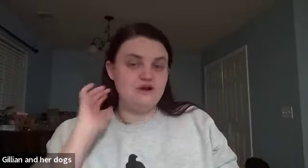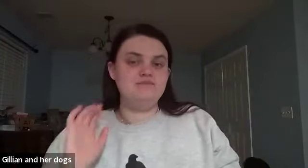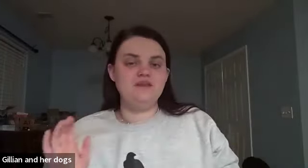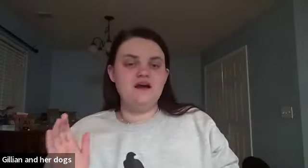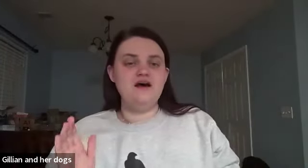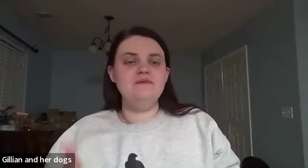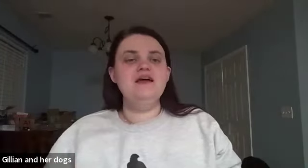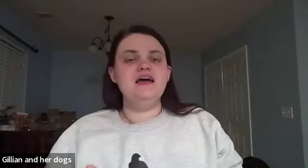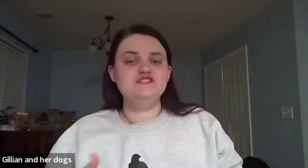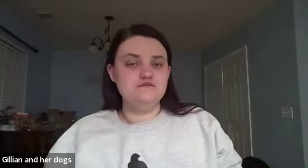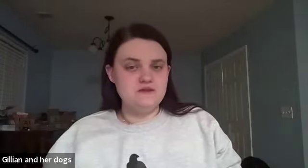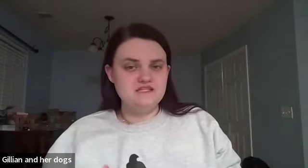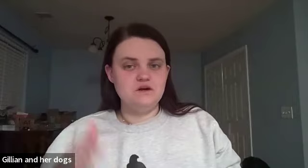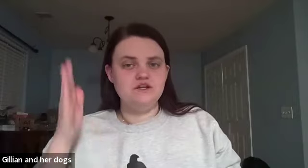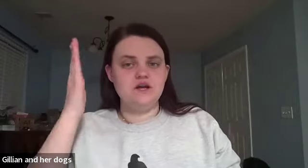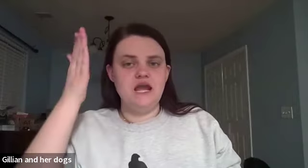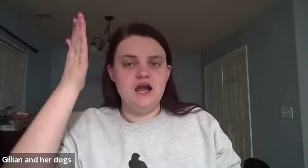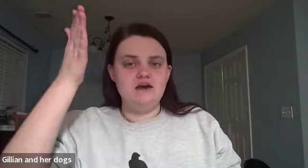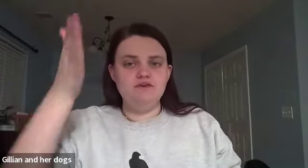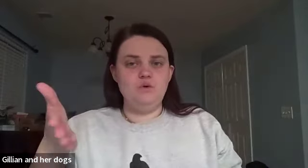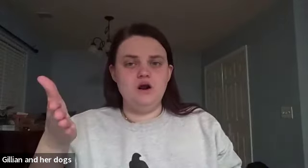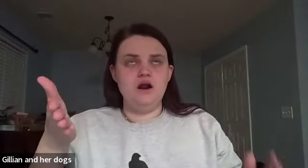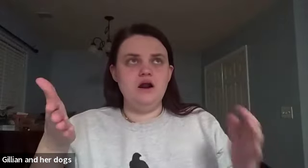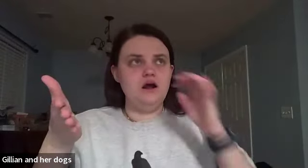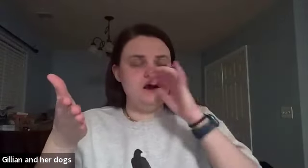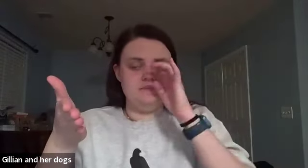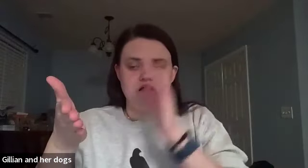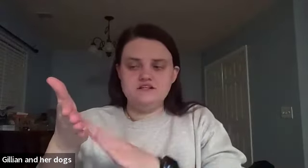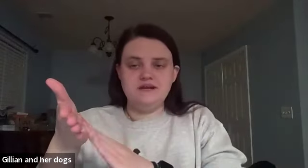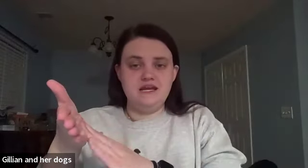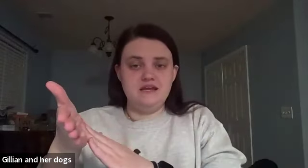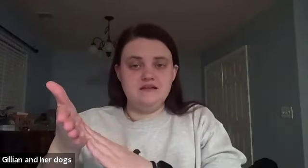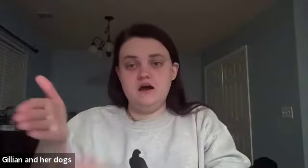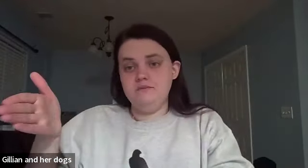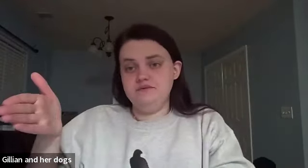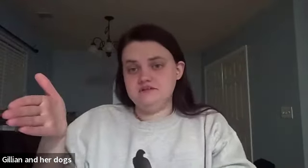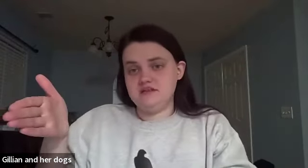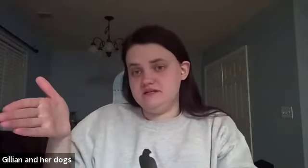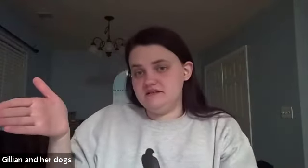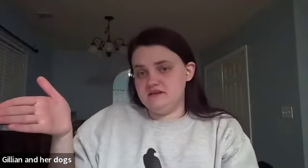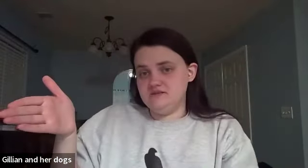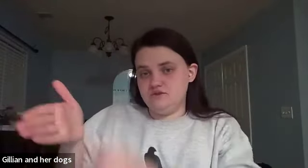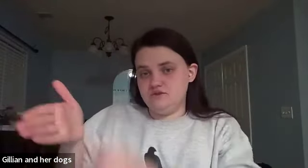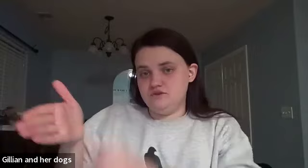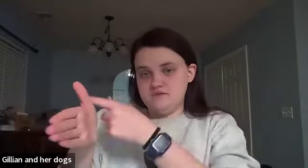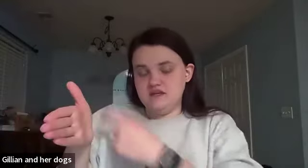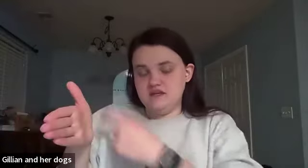someone. And so for this one, you're going to have your non-dominant hand up sideways like this with the thumb sticking